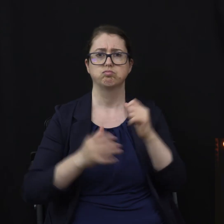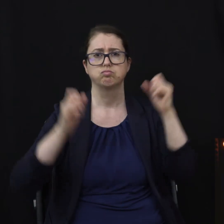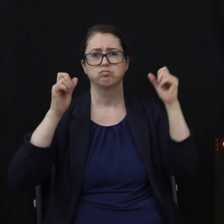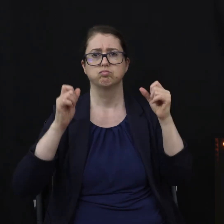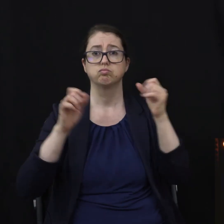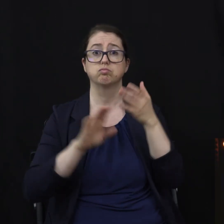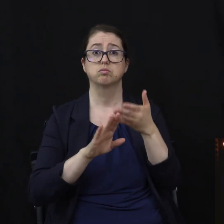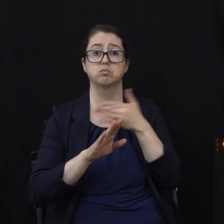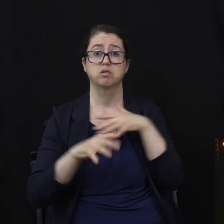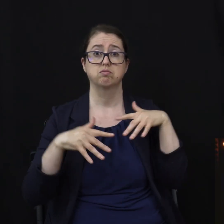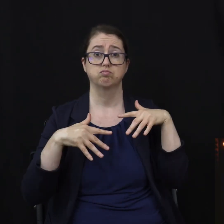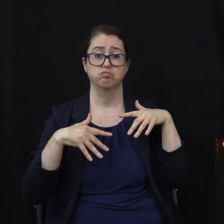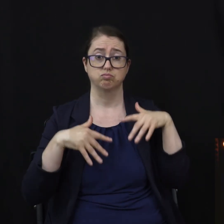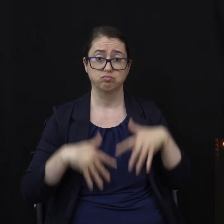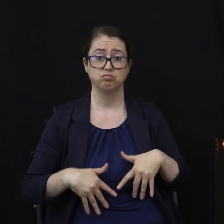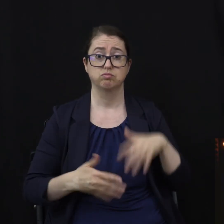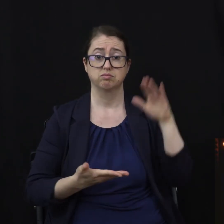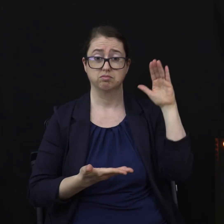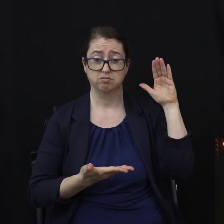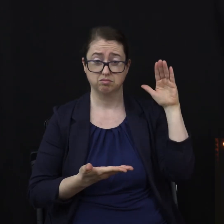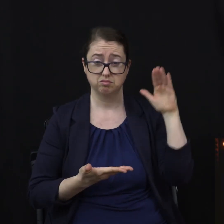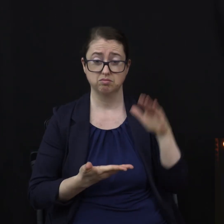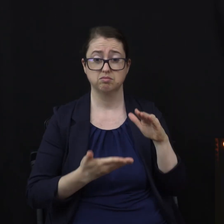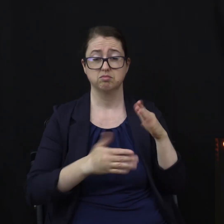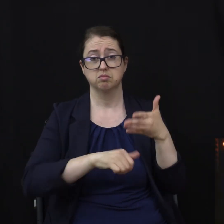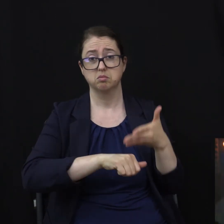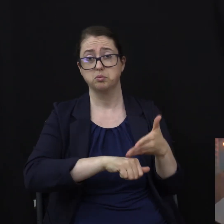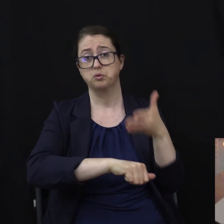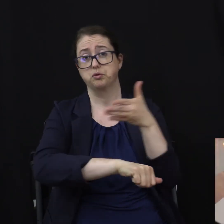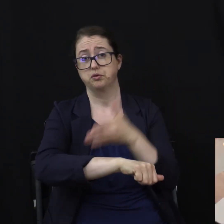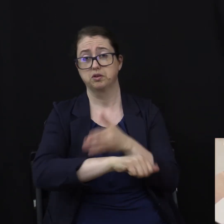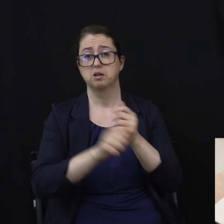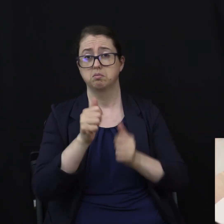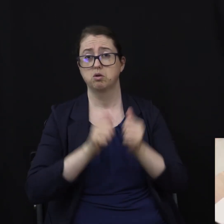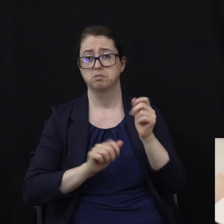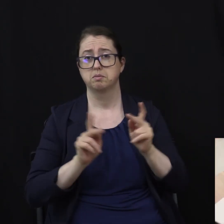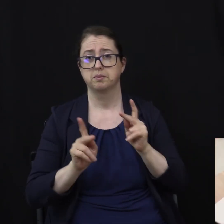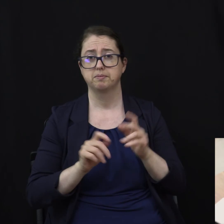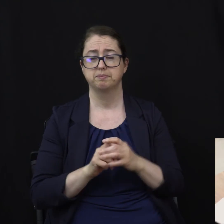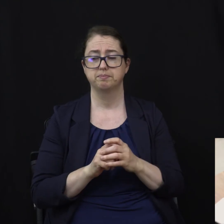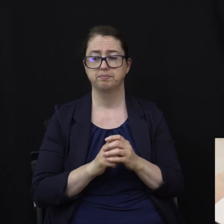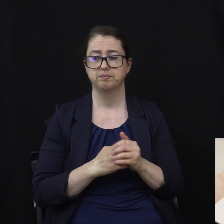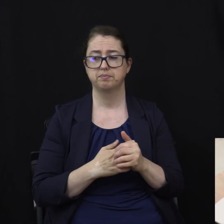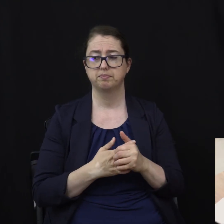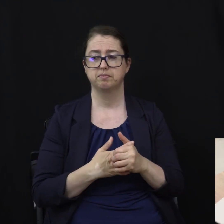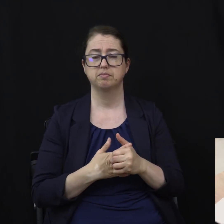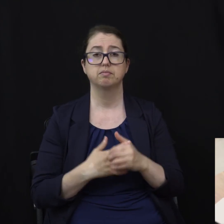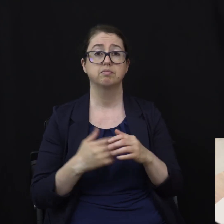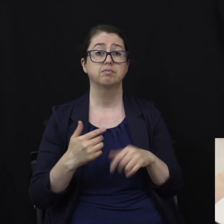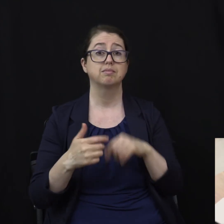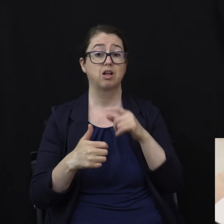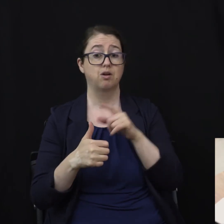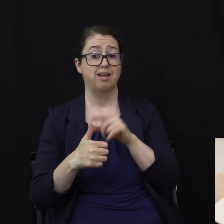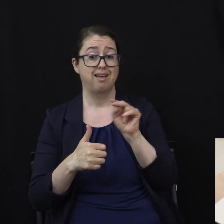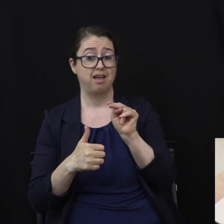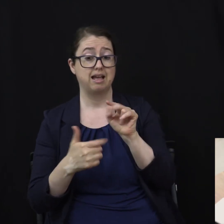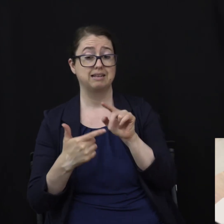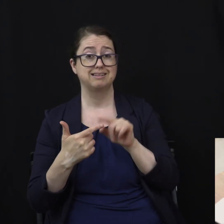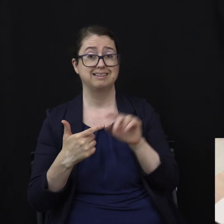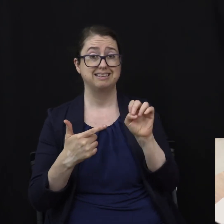symptoms begin to improve in most people. Now, the W in the word new start stands for water.